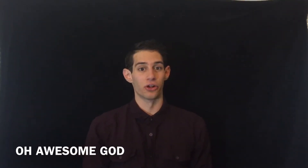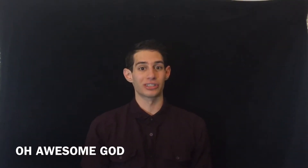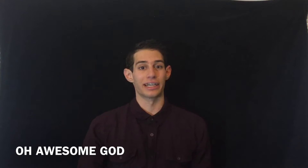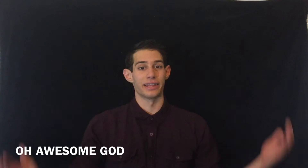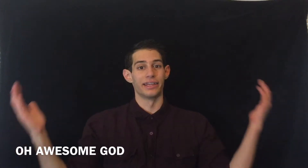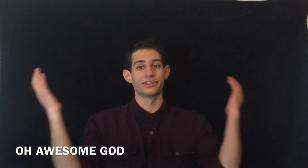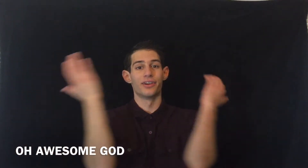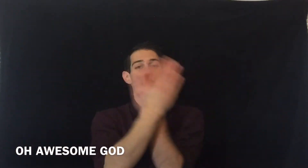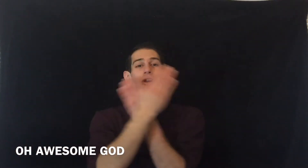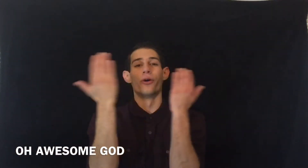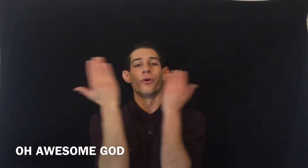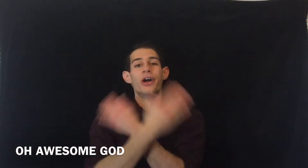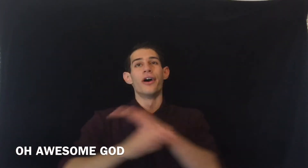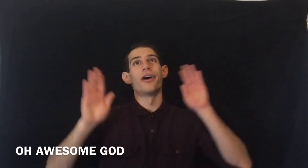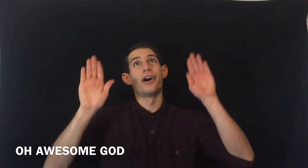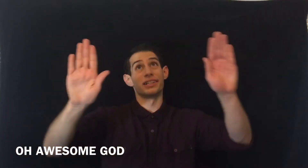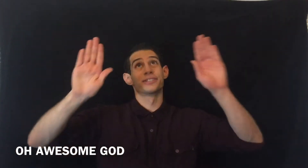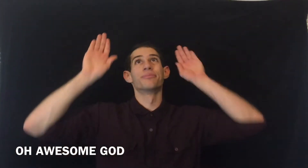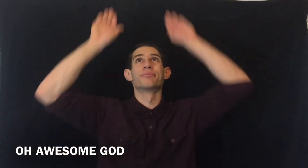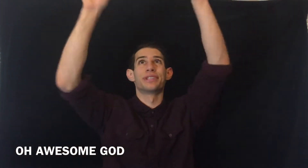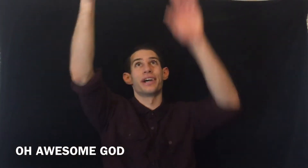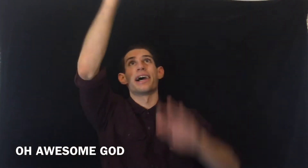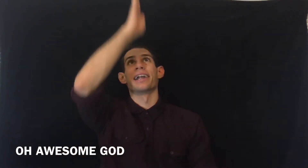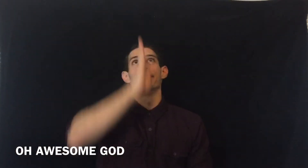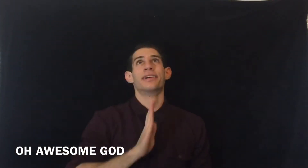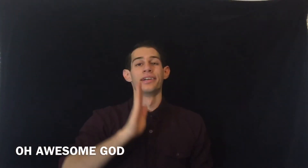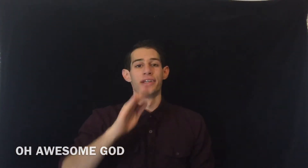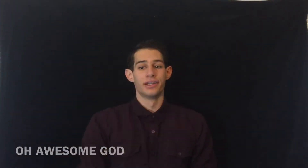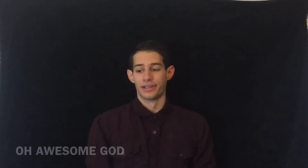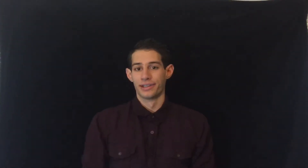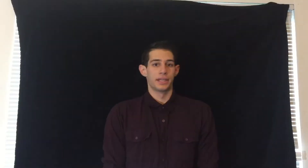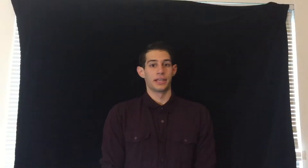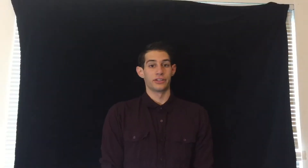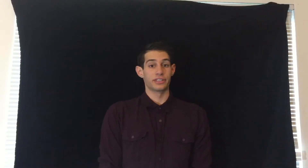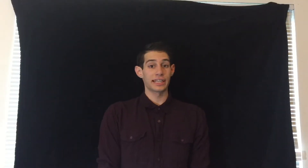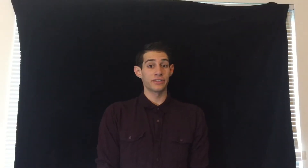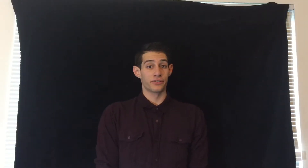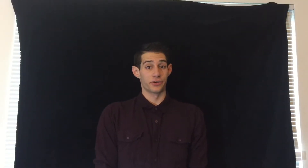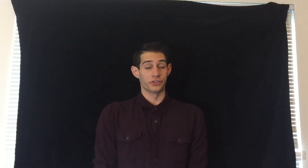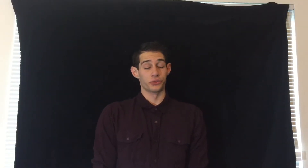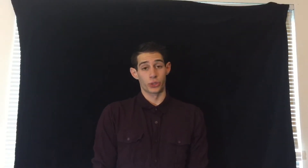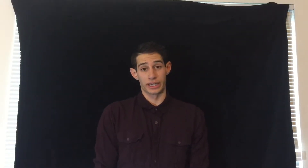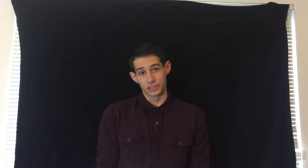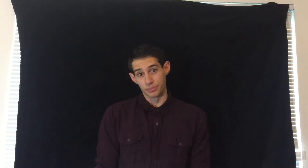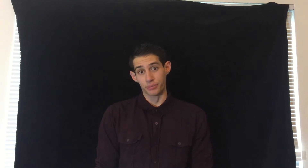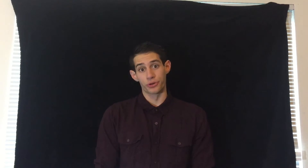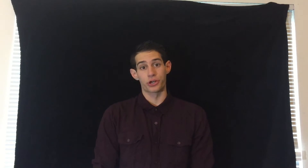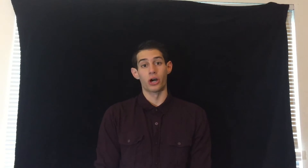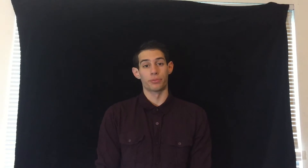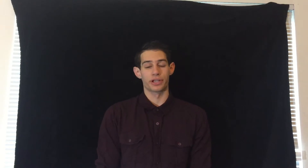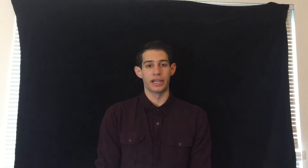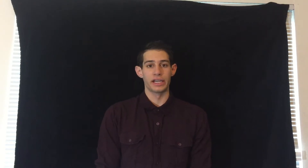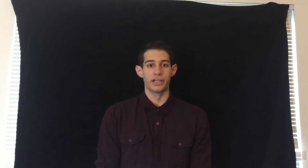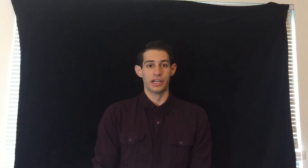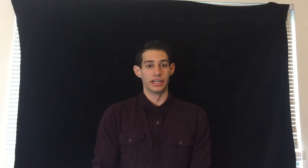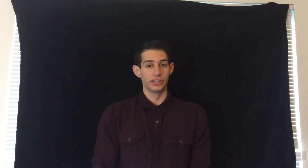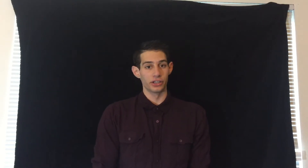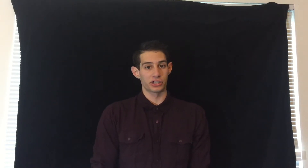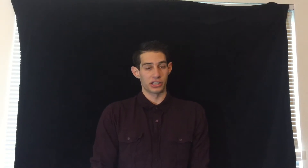looks like this. Oh, awesome God. Now the second verse is where it gets a bit more complicated. In English, the